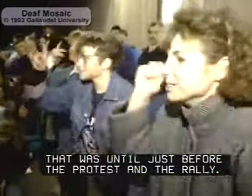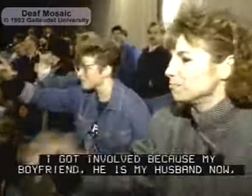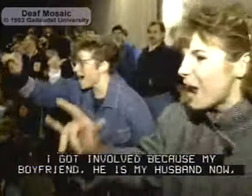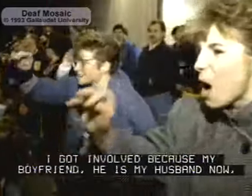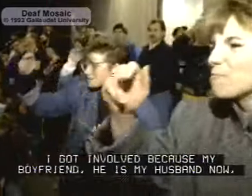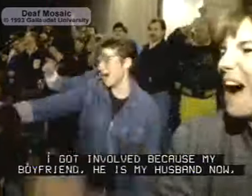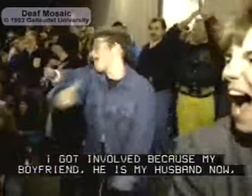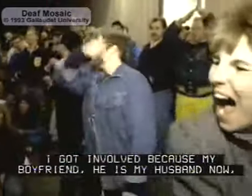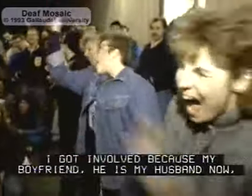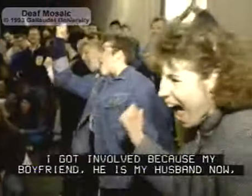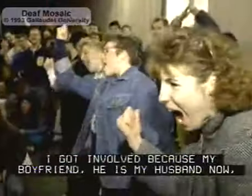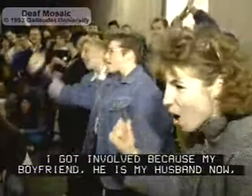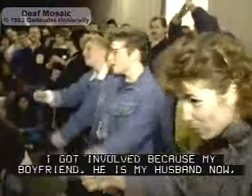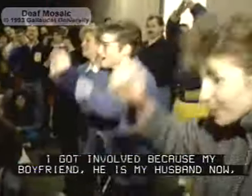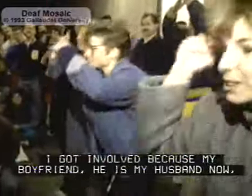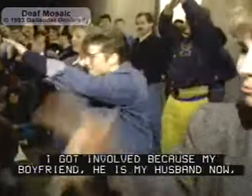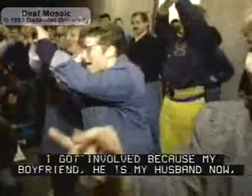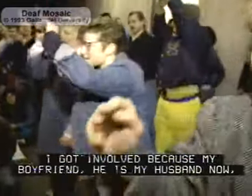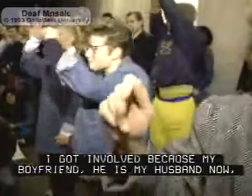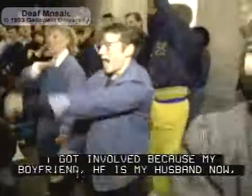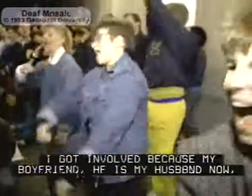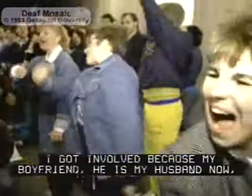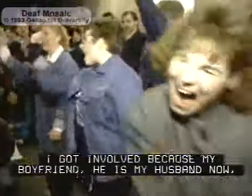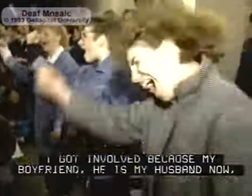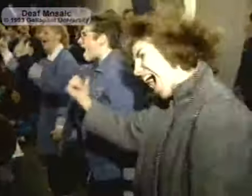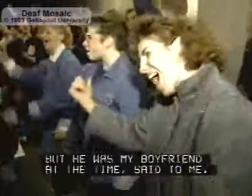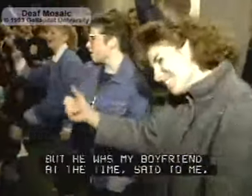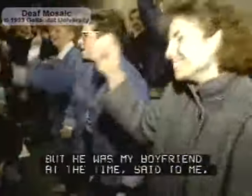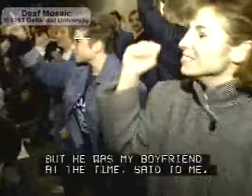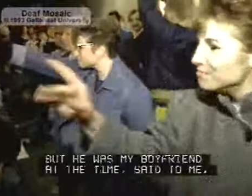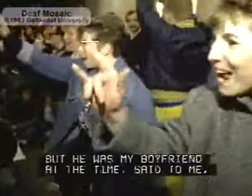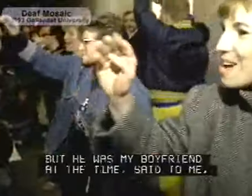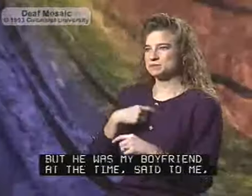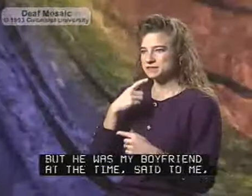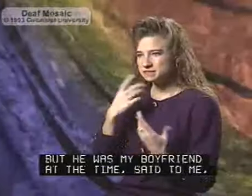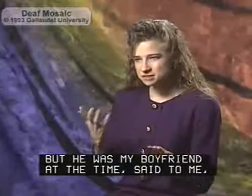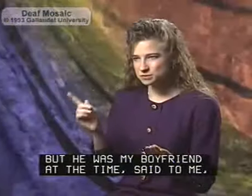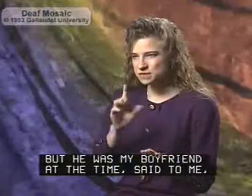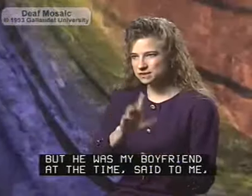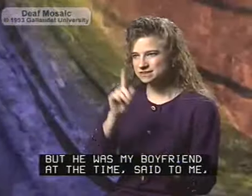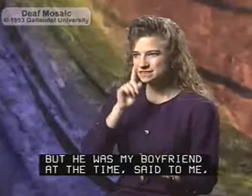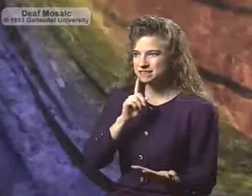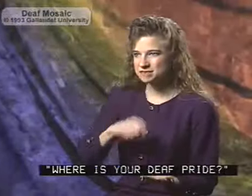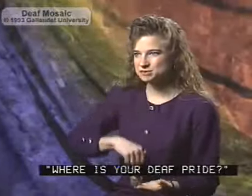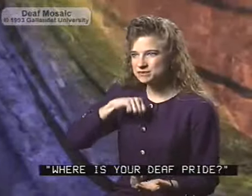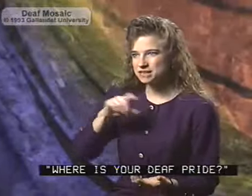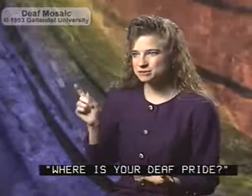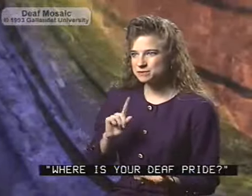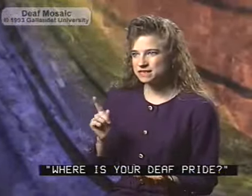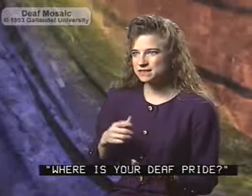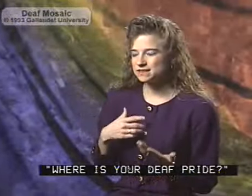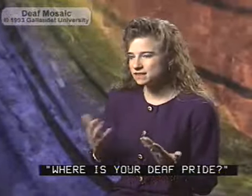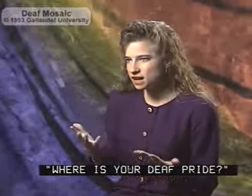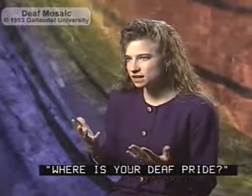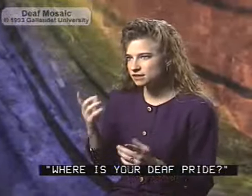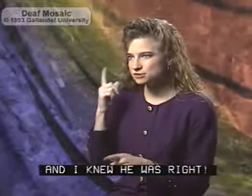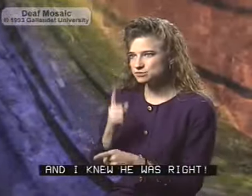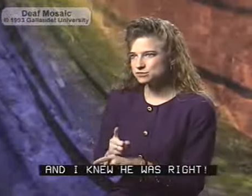got involved because my boyfriend, he is my husband now, but he was my boyfriend at the time, said to me, "Where is your deaf pride?" And I knew he was